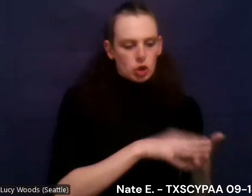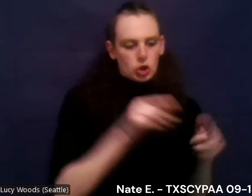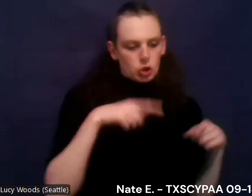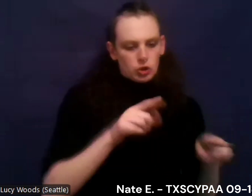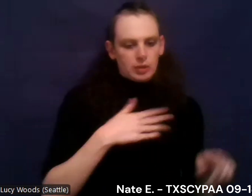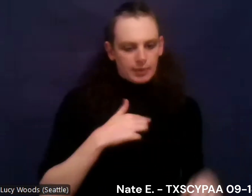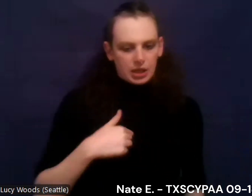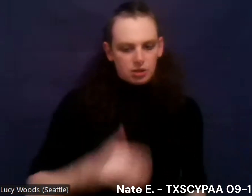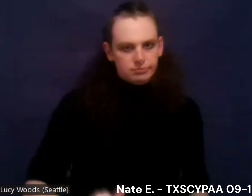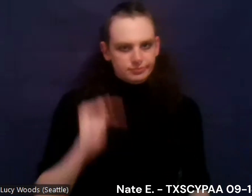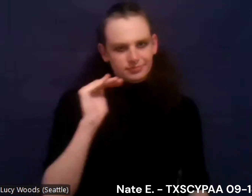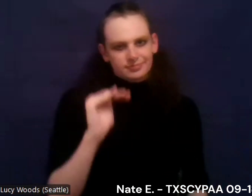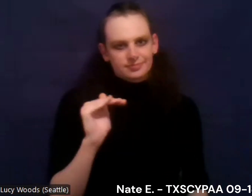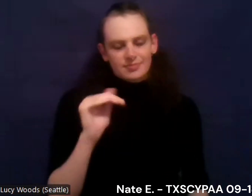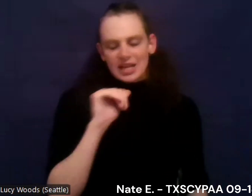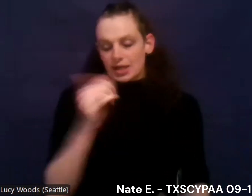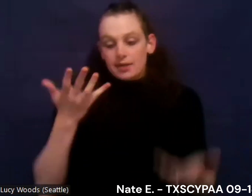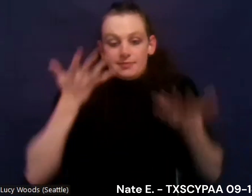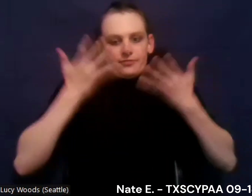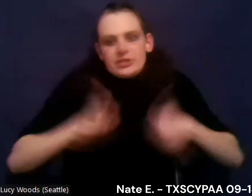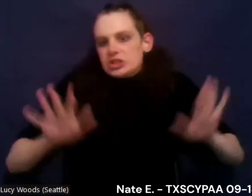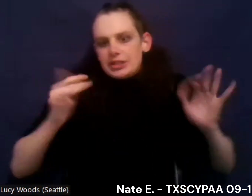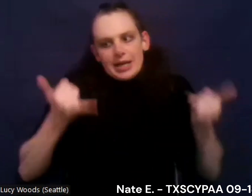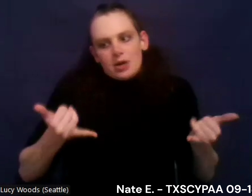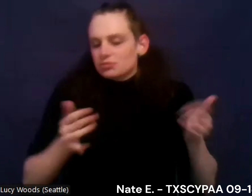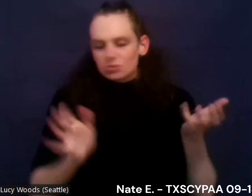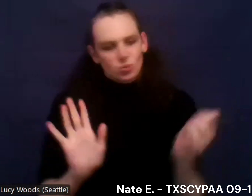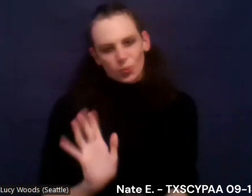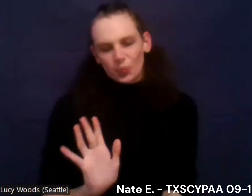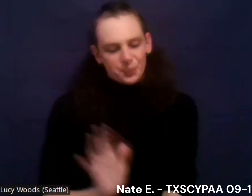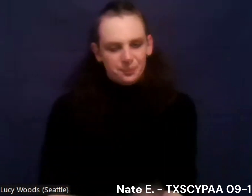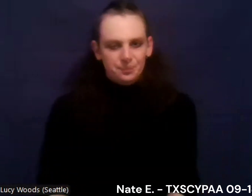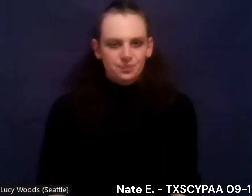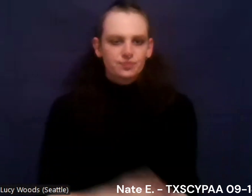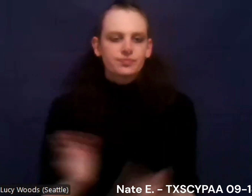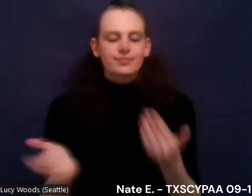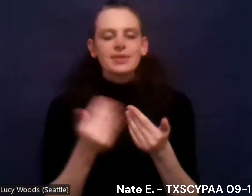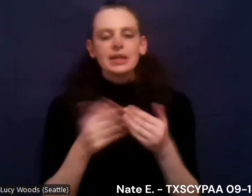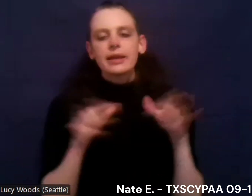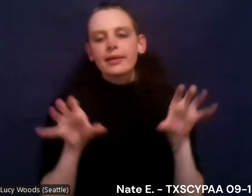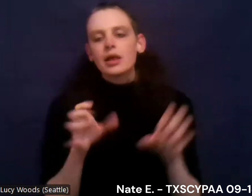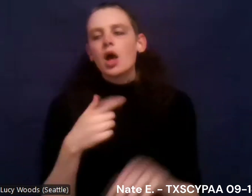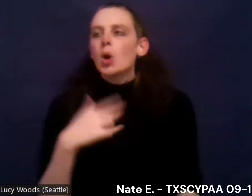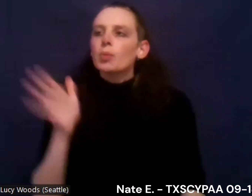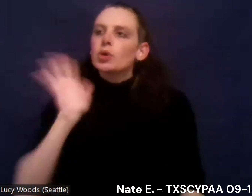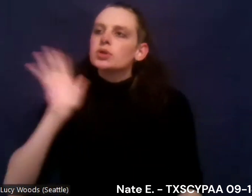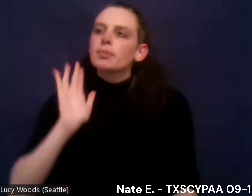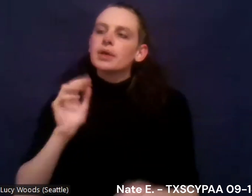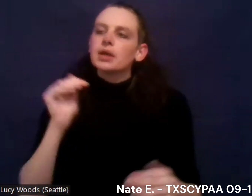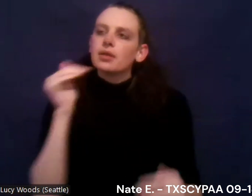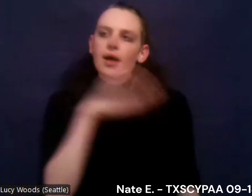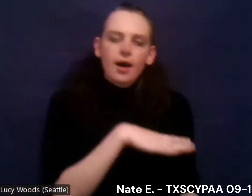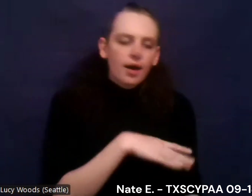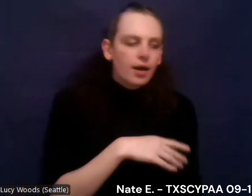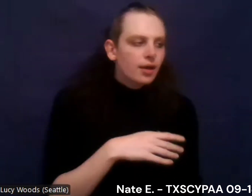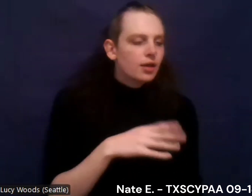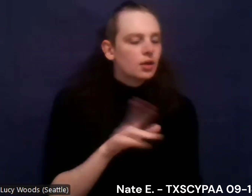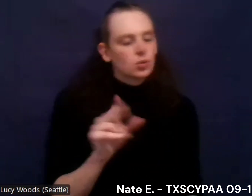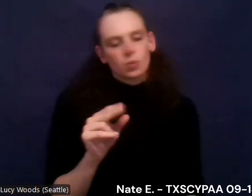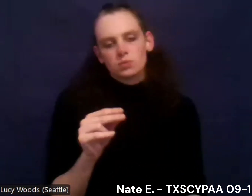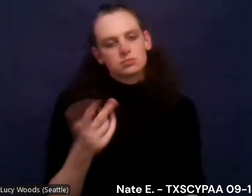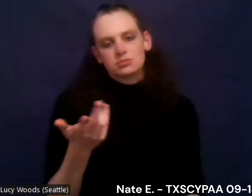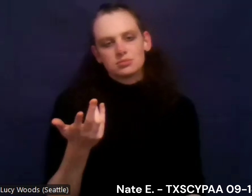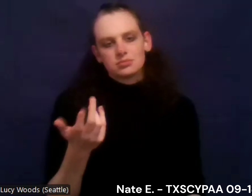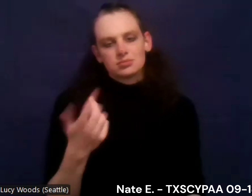over, a lot of times I think that it's so easy to act like, oh yeah, I used to be dishonest. Oh yeah, I used to do this. It's like, dude, I'm